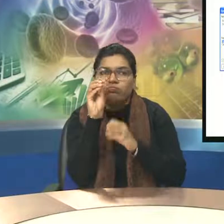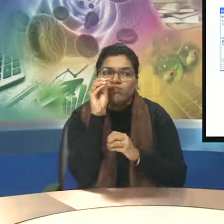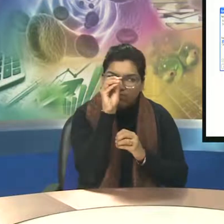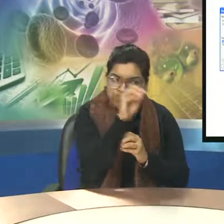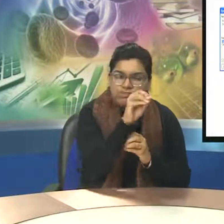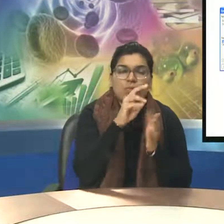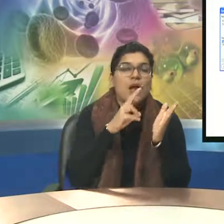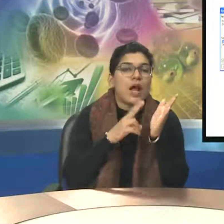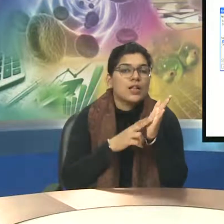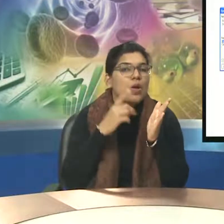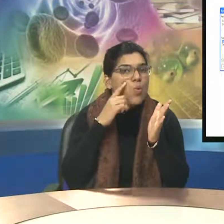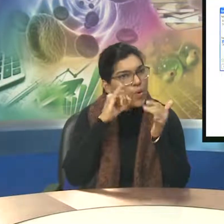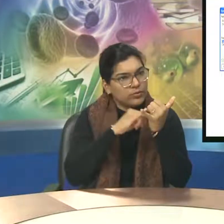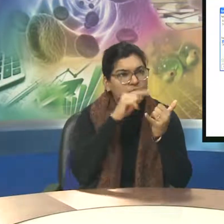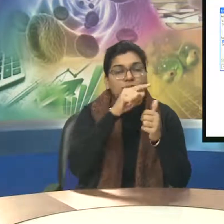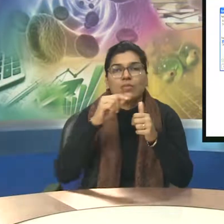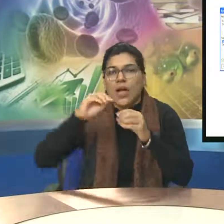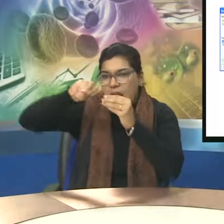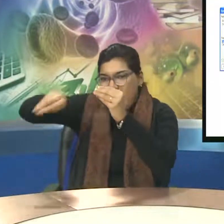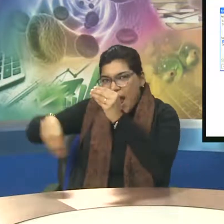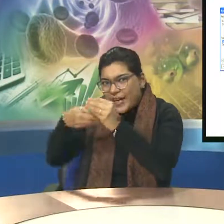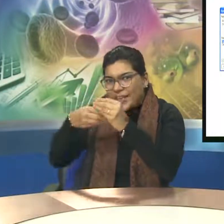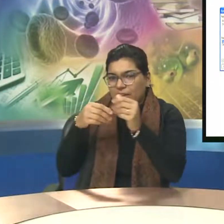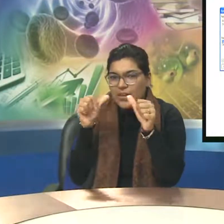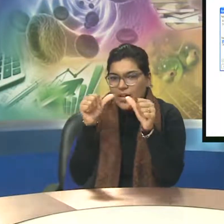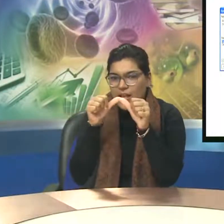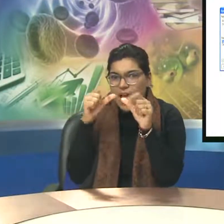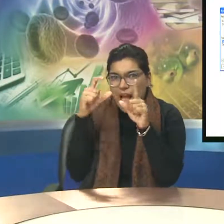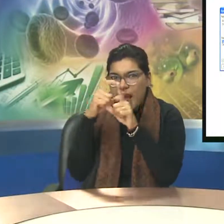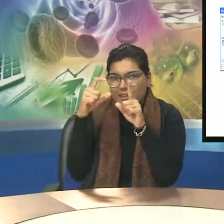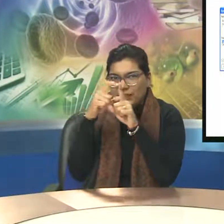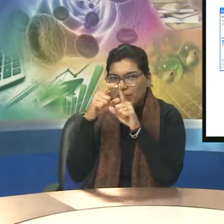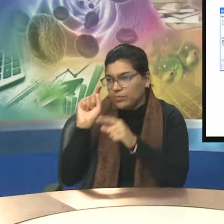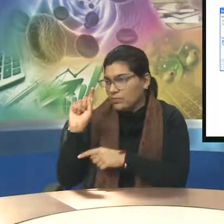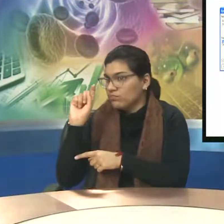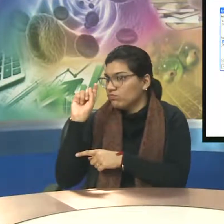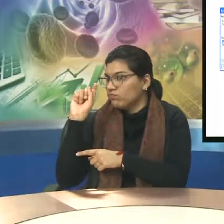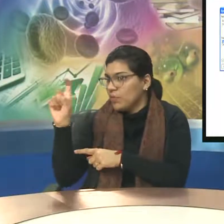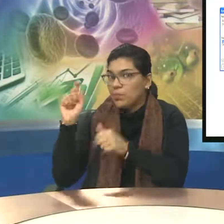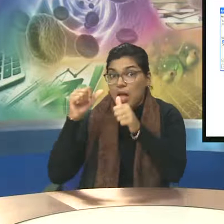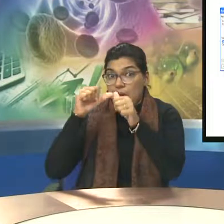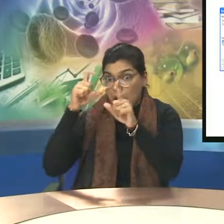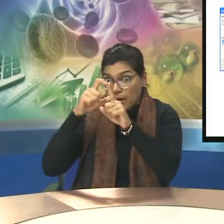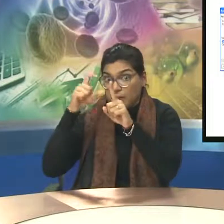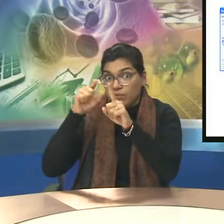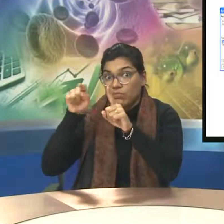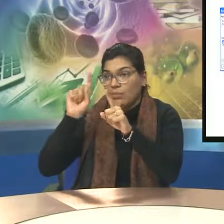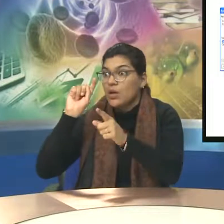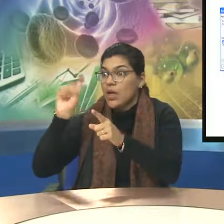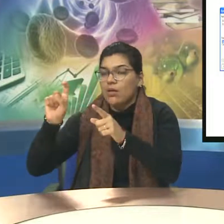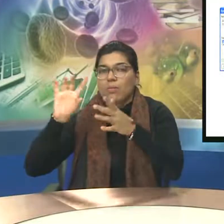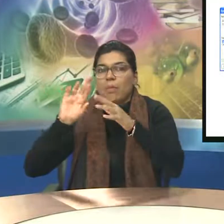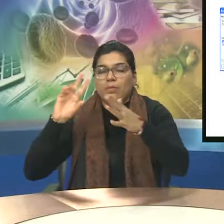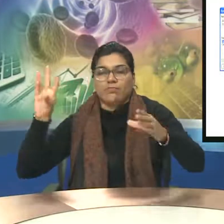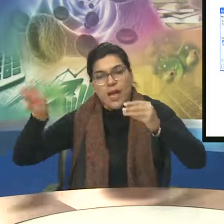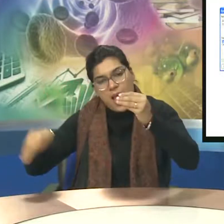the particular word so that word will not appear as